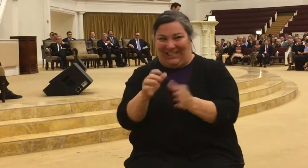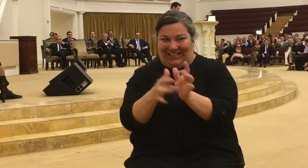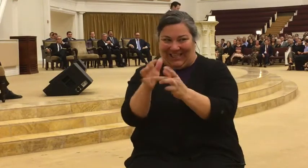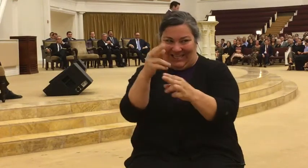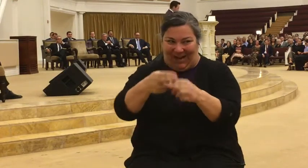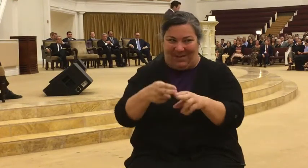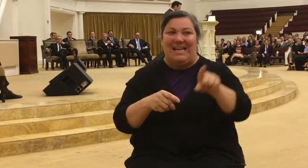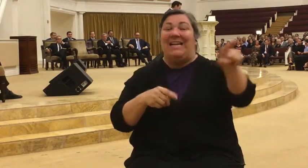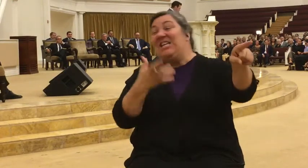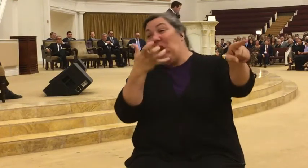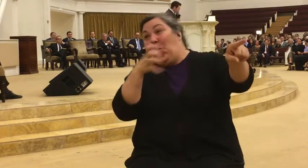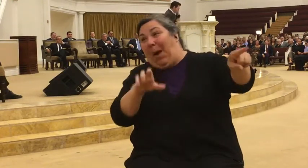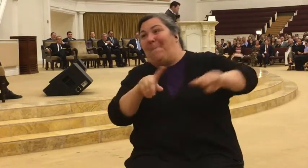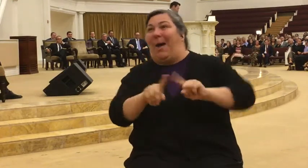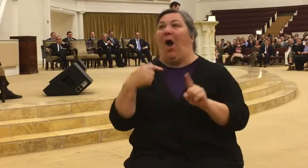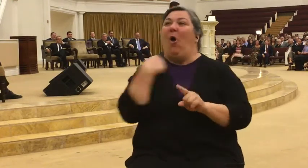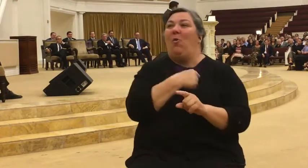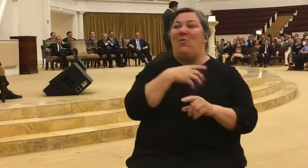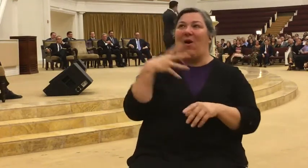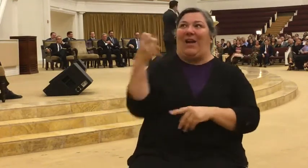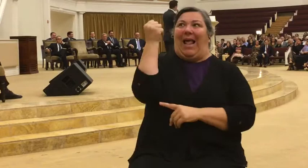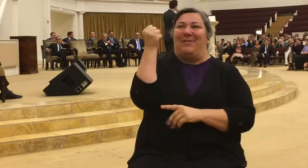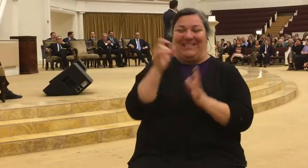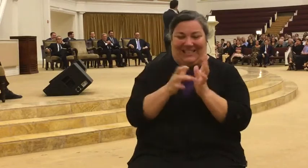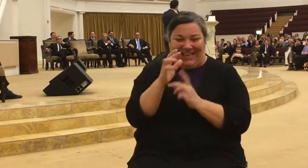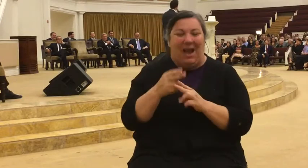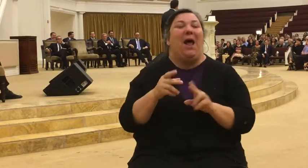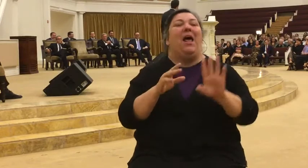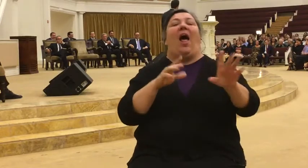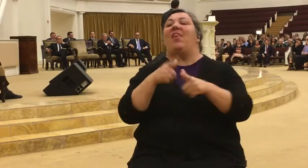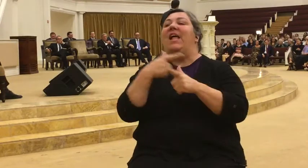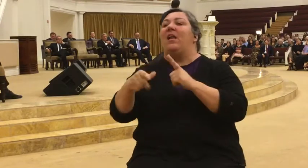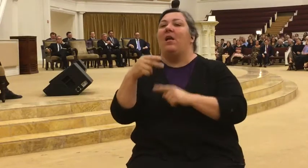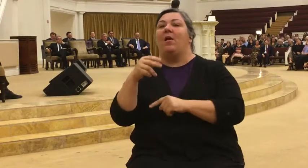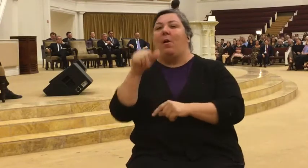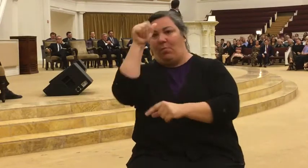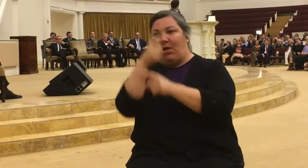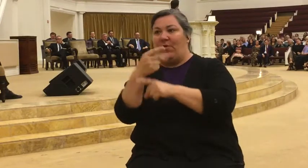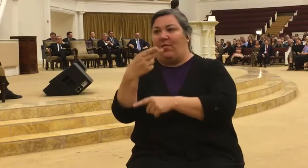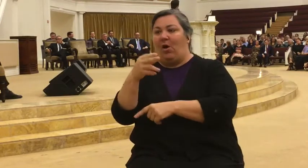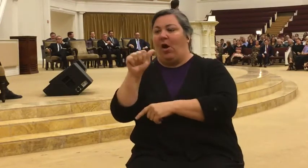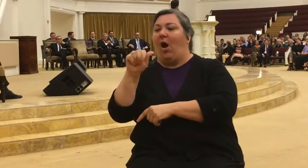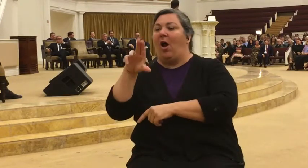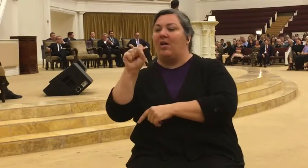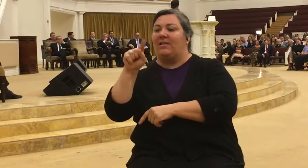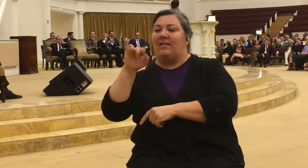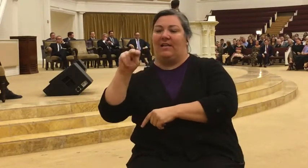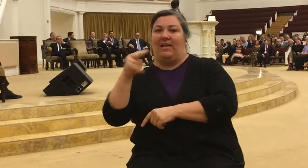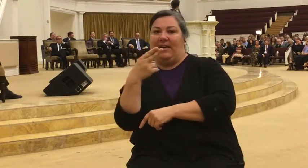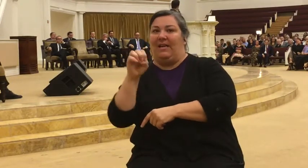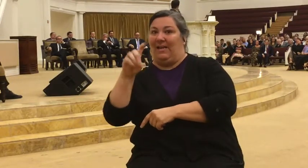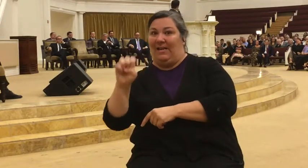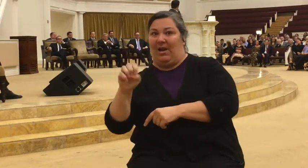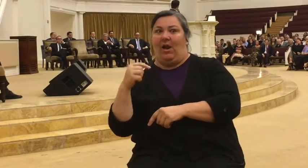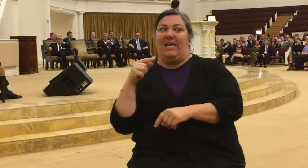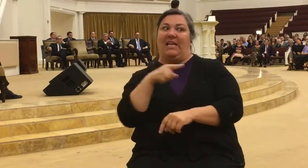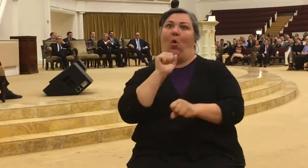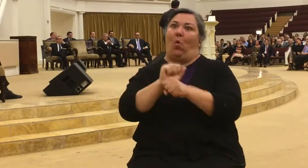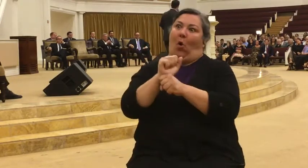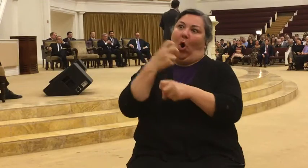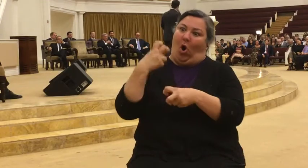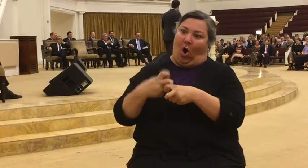I know he's not wanting that, but we claim it. And then Brother Austin Heady, we worked him to death. I know normally when he's home, his dad takes